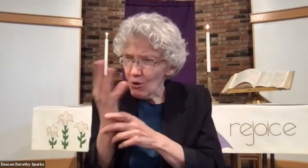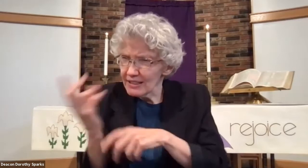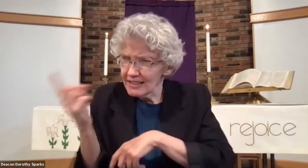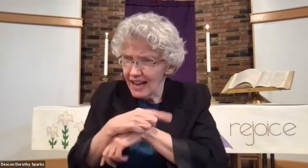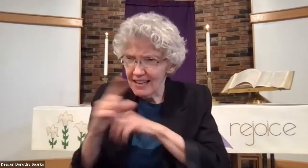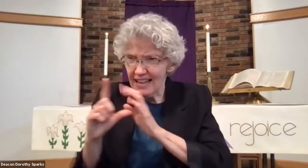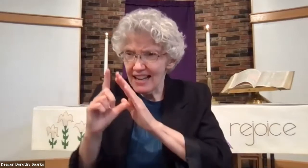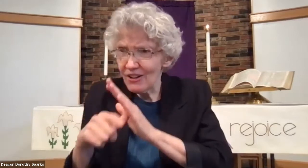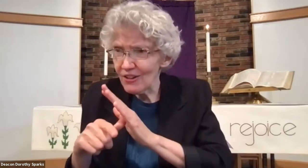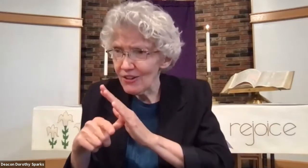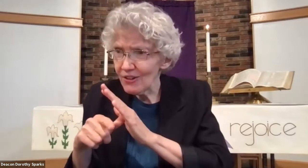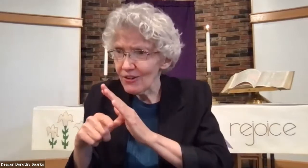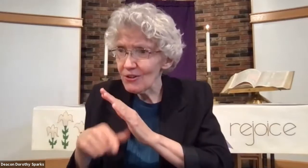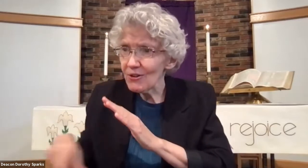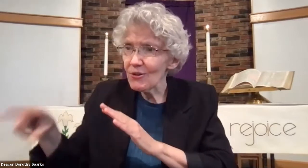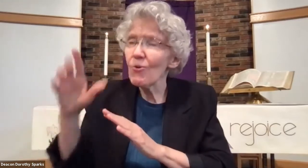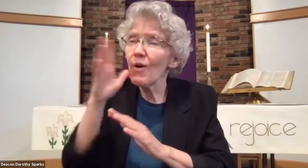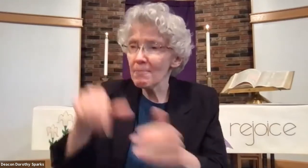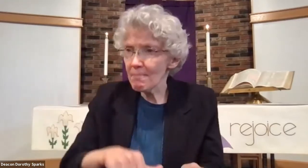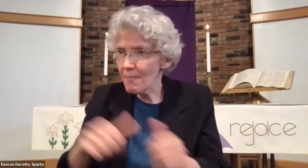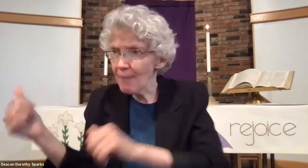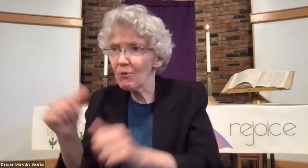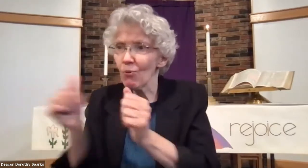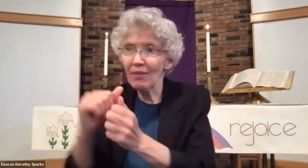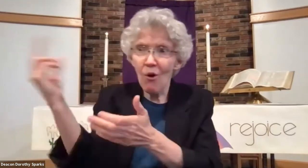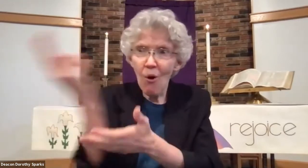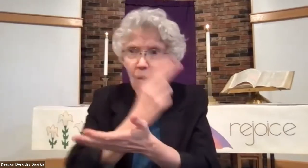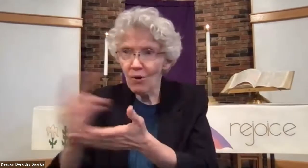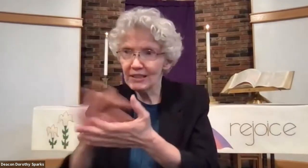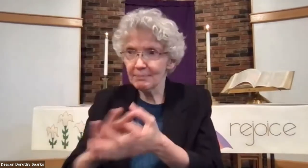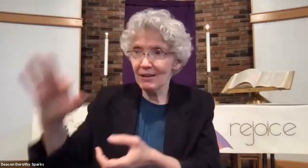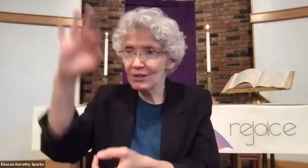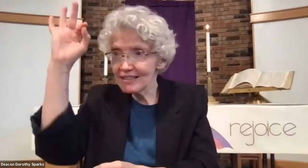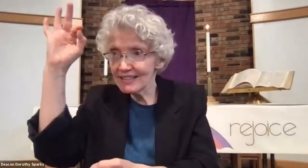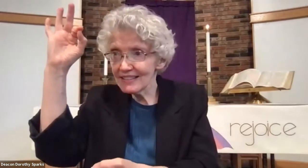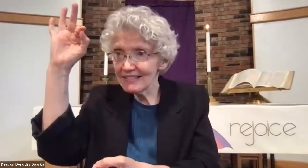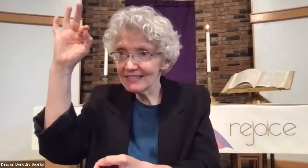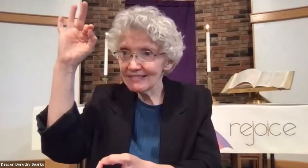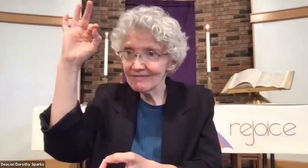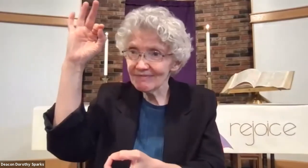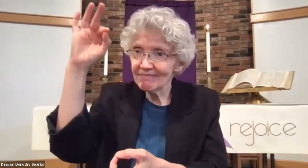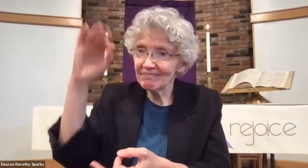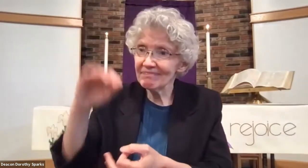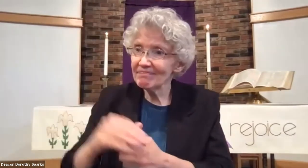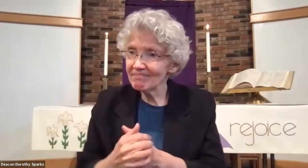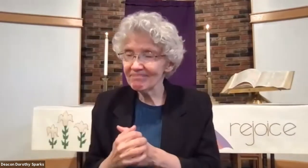but in a few days you will be baptized with the Holy Spirit.'